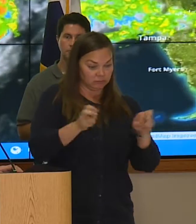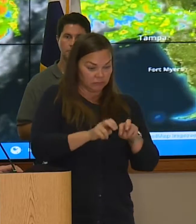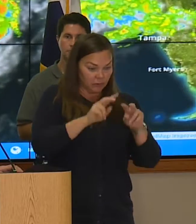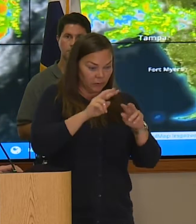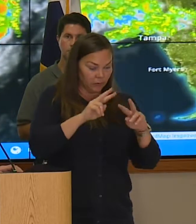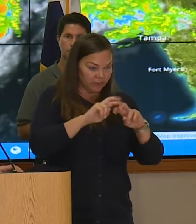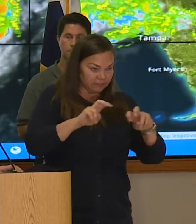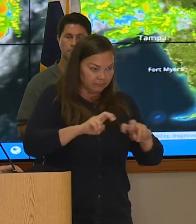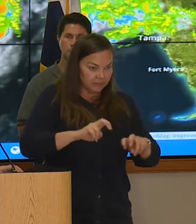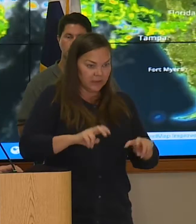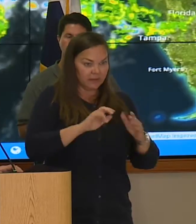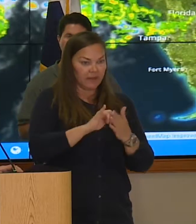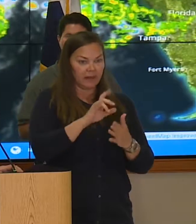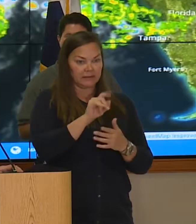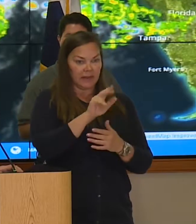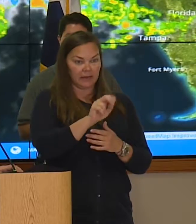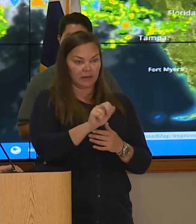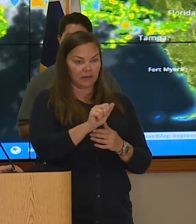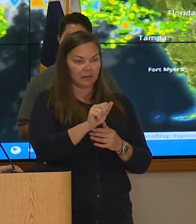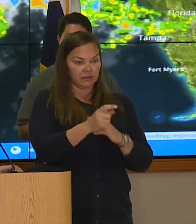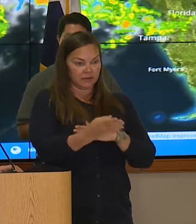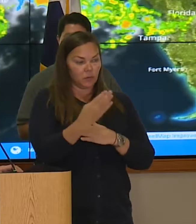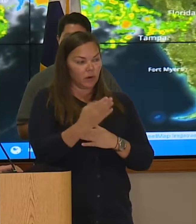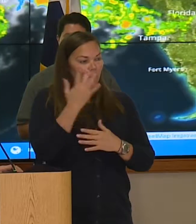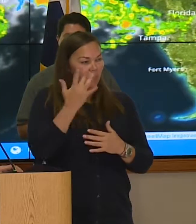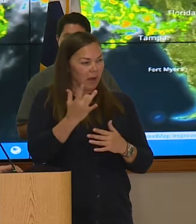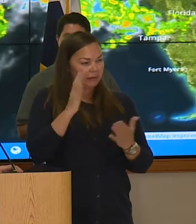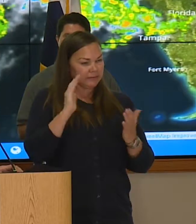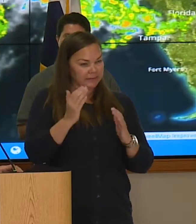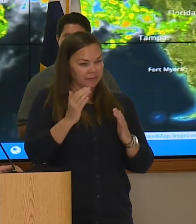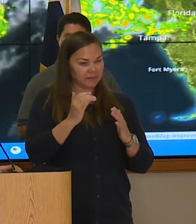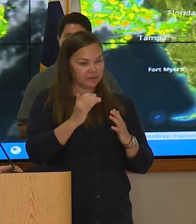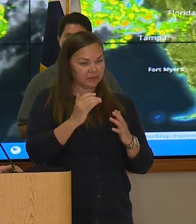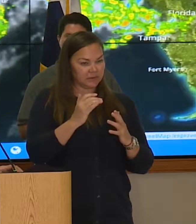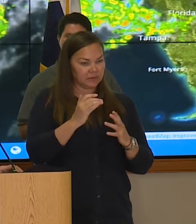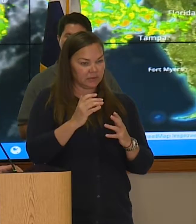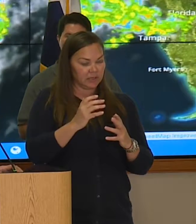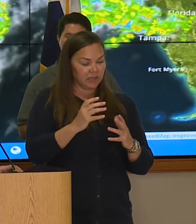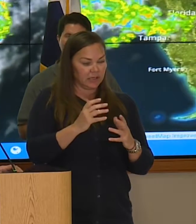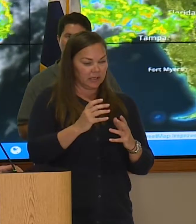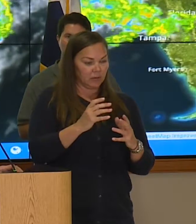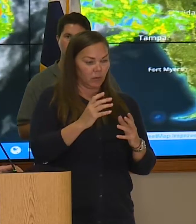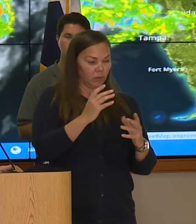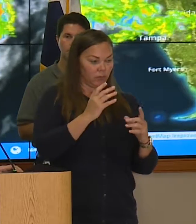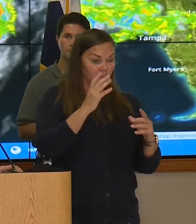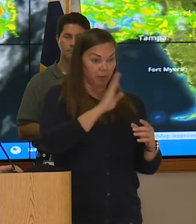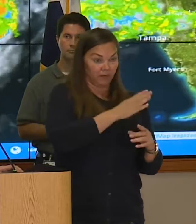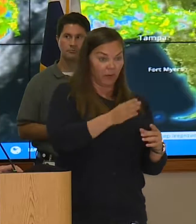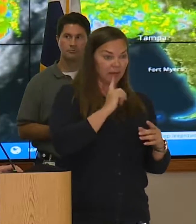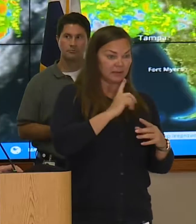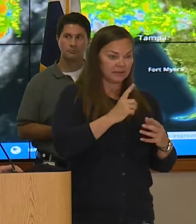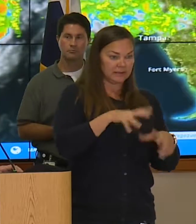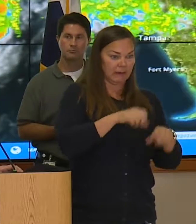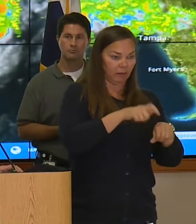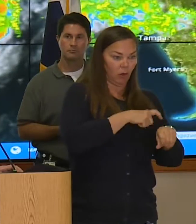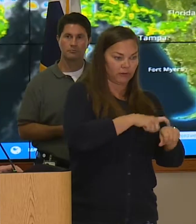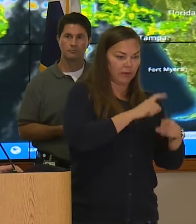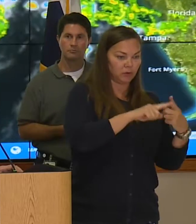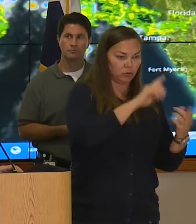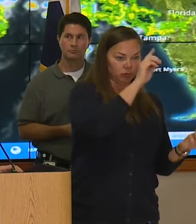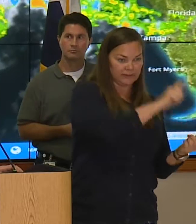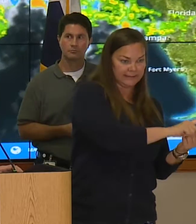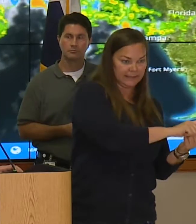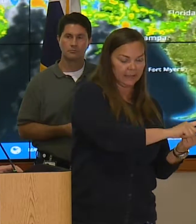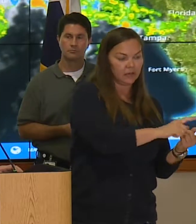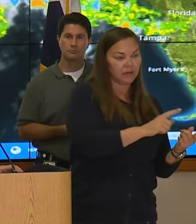control engineers as to why it appears to be taking Buffalo Bayou so long to recede. And